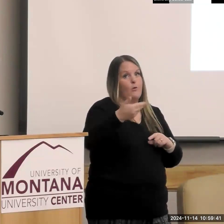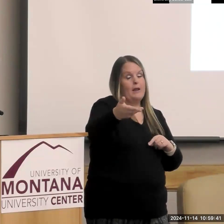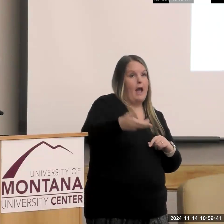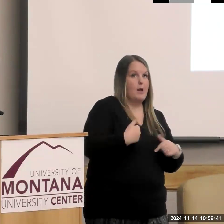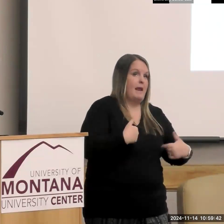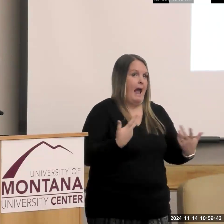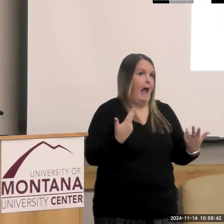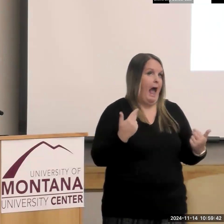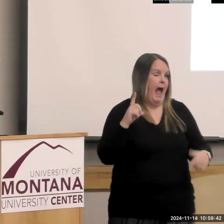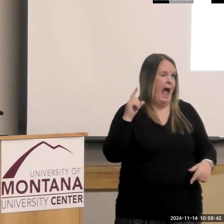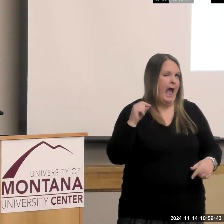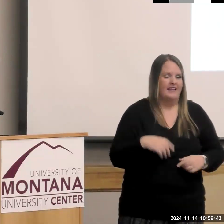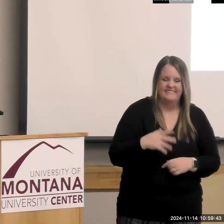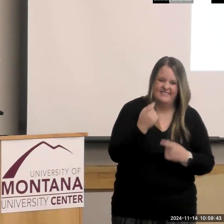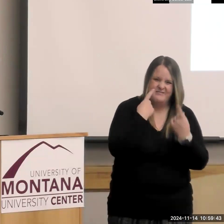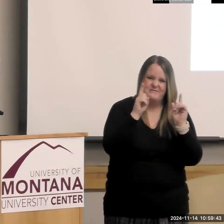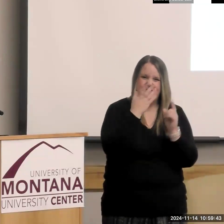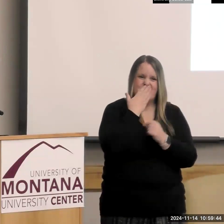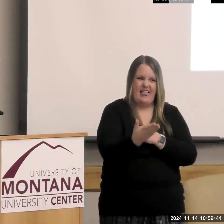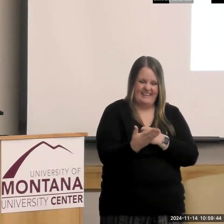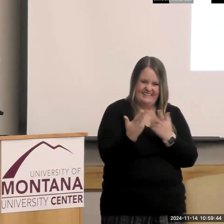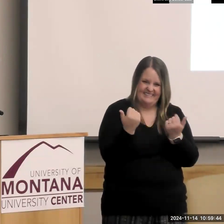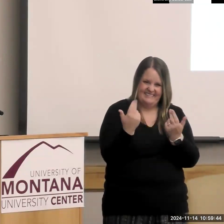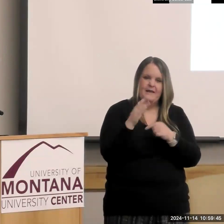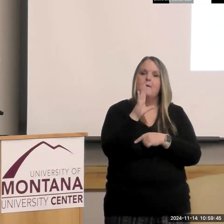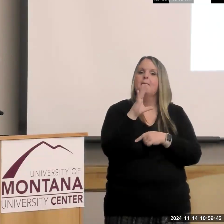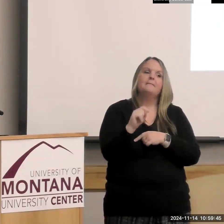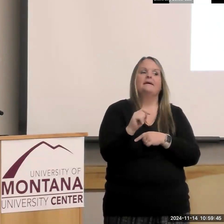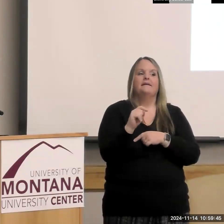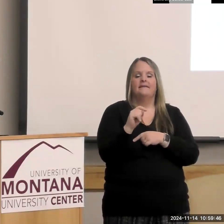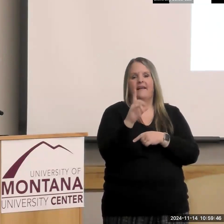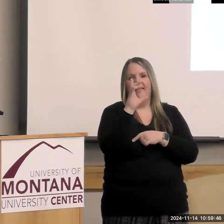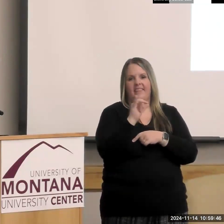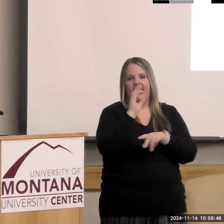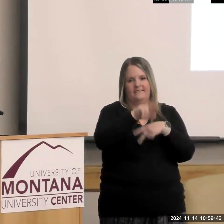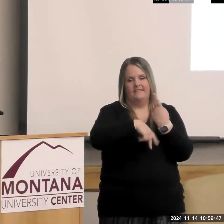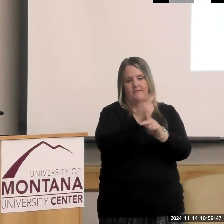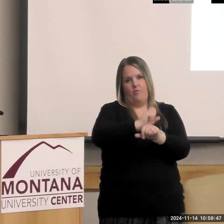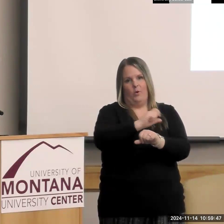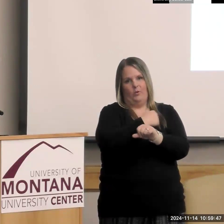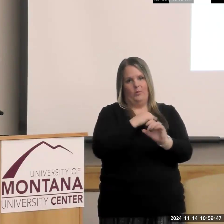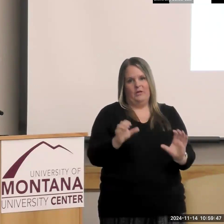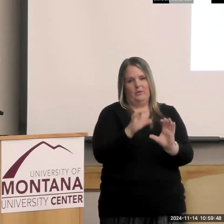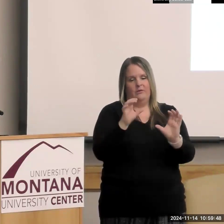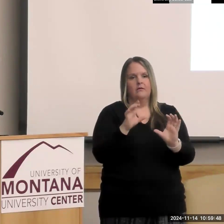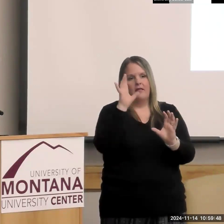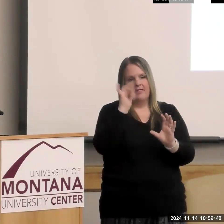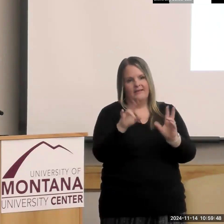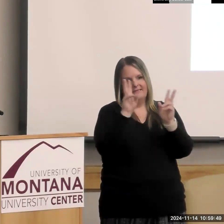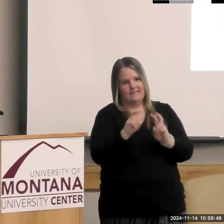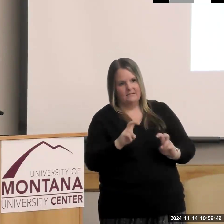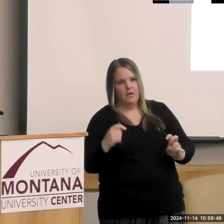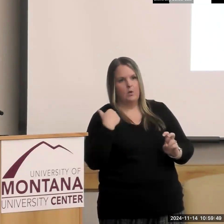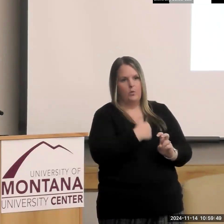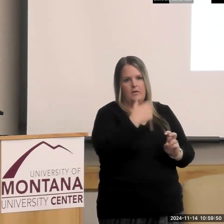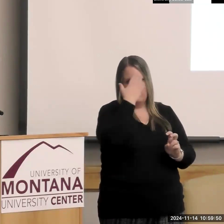So it worked out well. But this is the kind of work that we do, right? So that's the assessment. We've done the assessment. We know we're